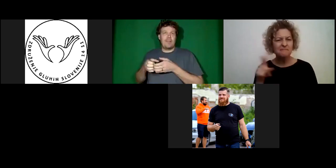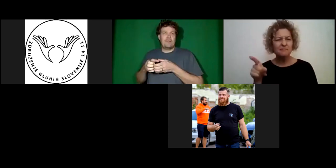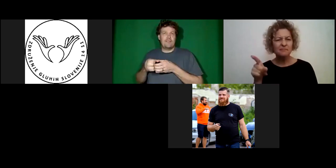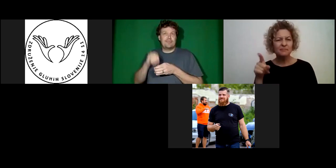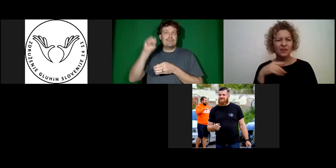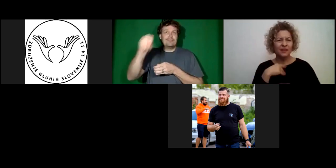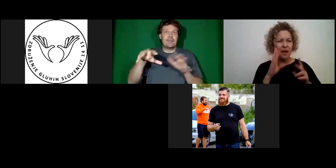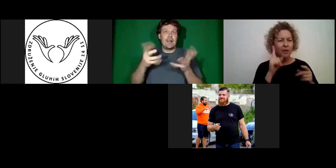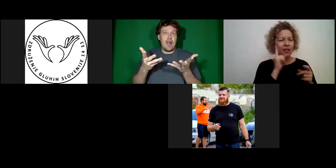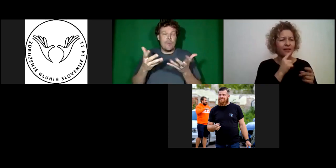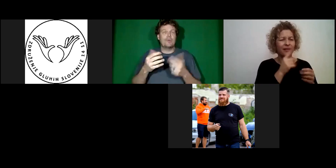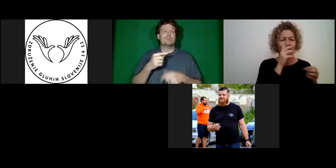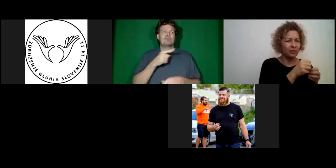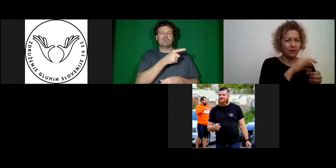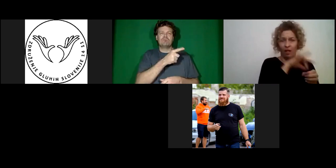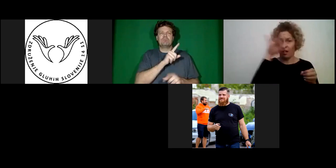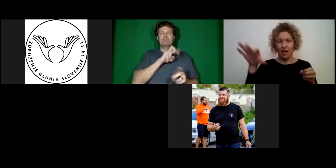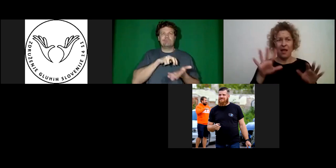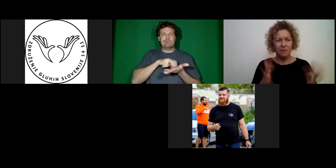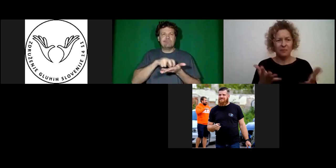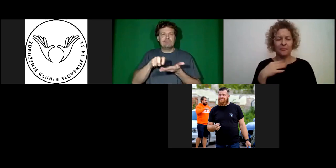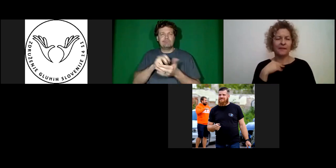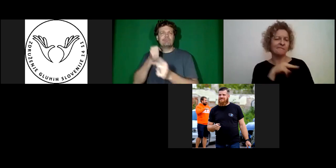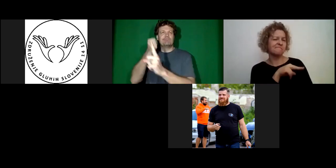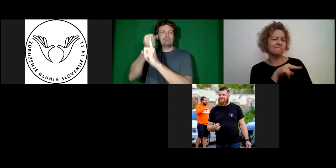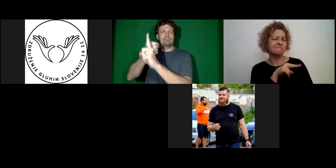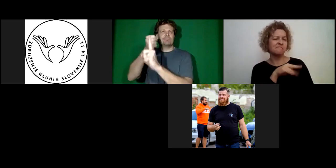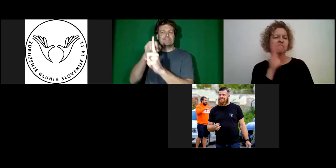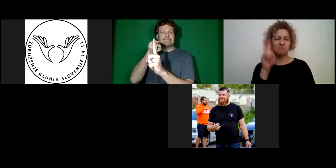to play in the hearing competition.